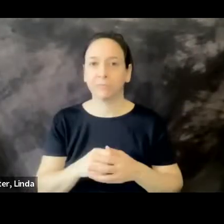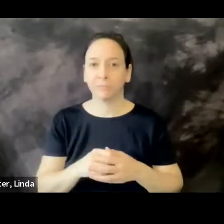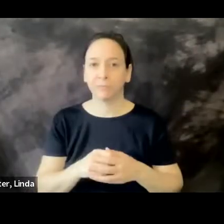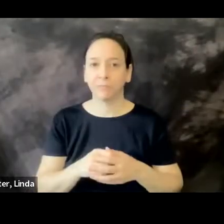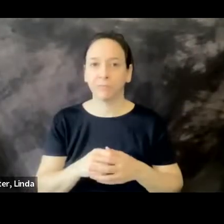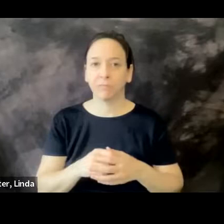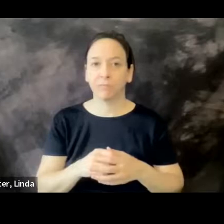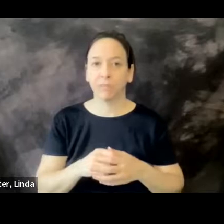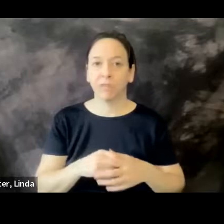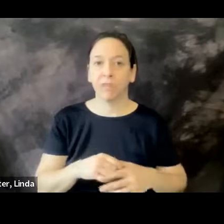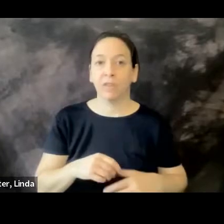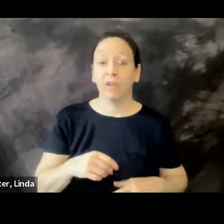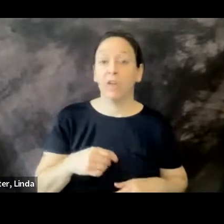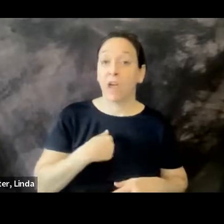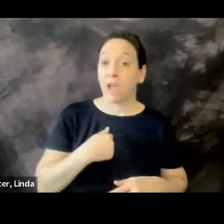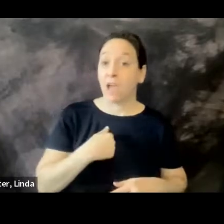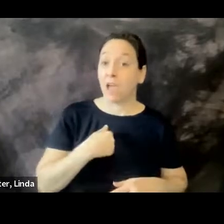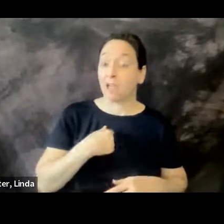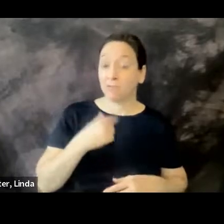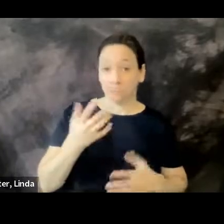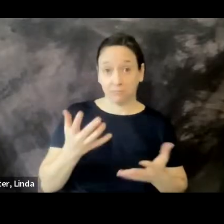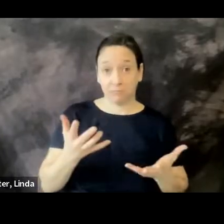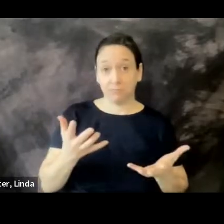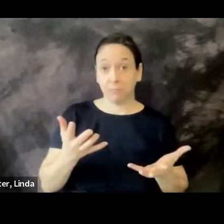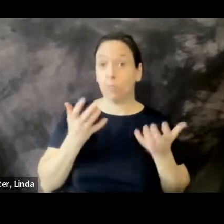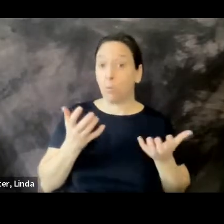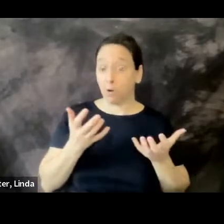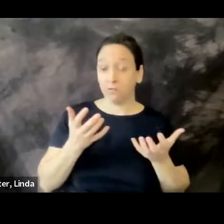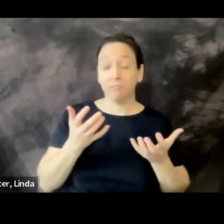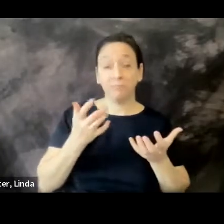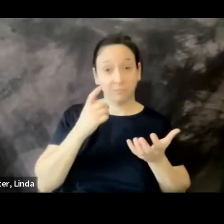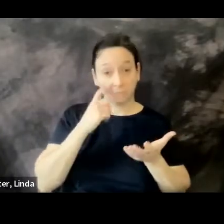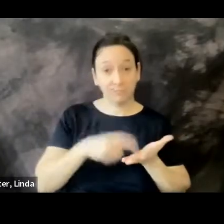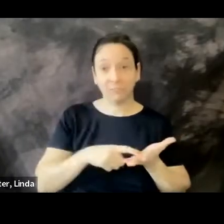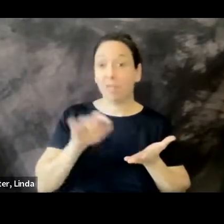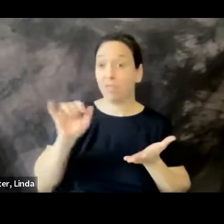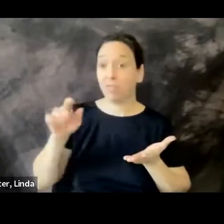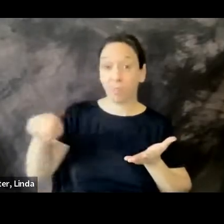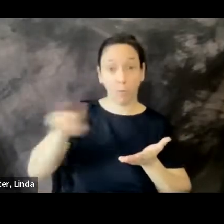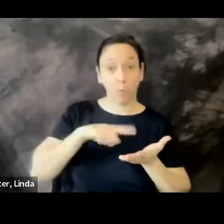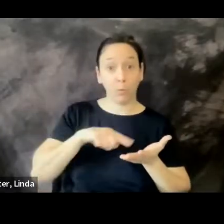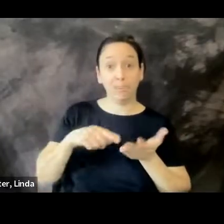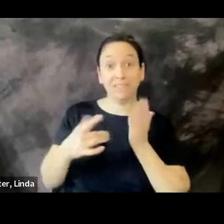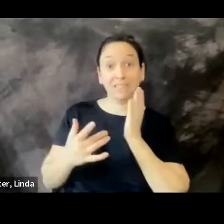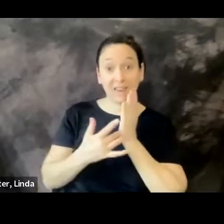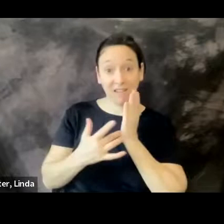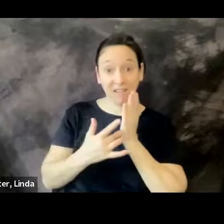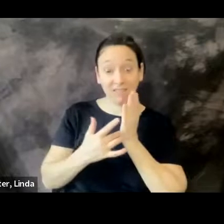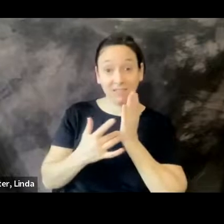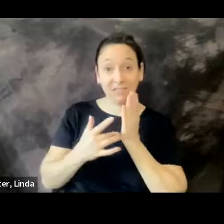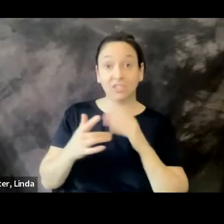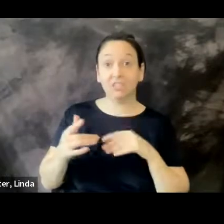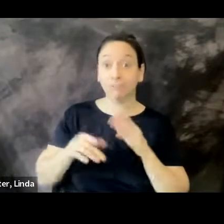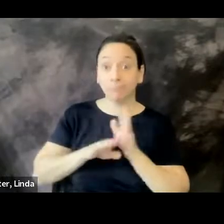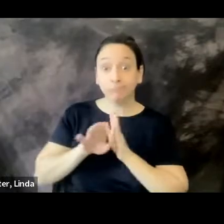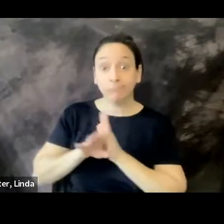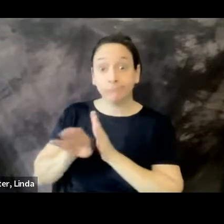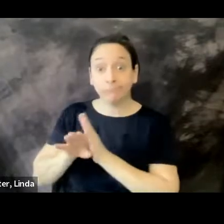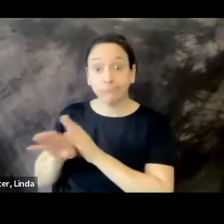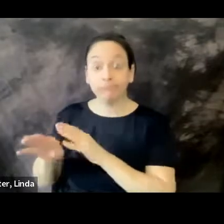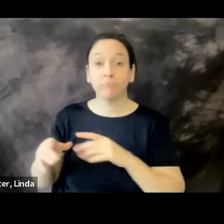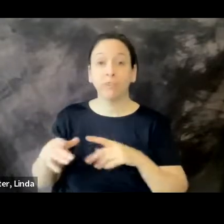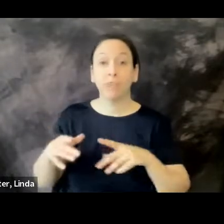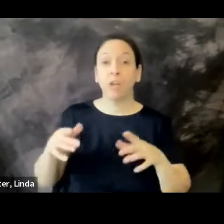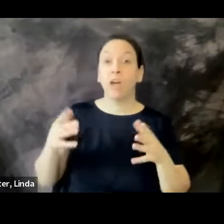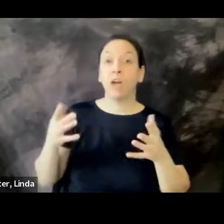not acknowledging the expansion of such surveillance technologies to expand or to accelerate the use of risk